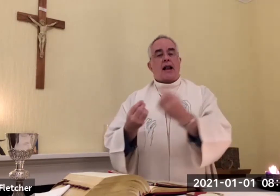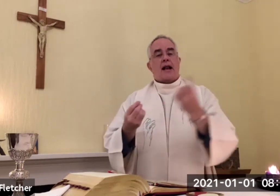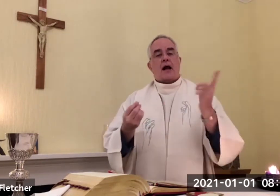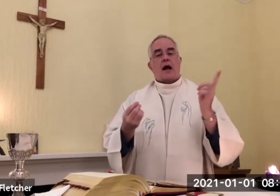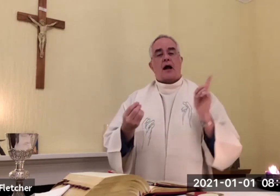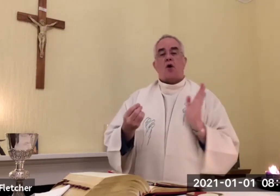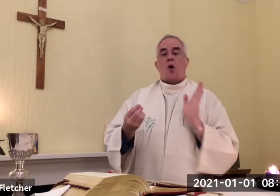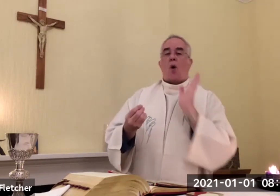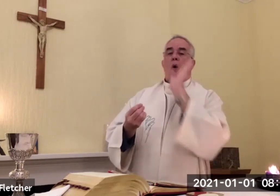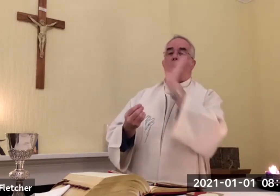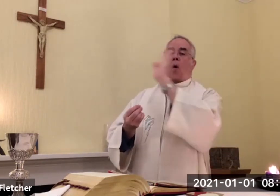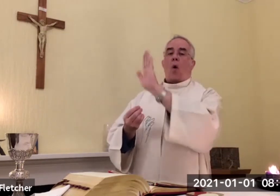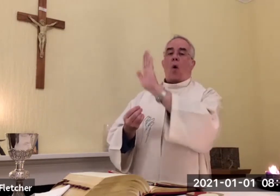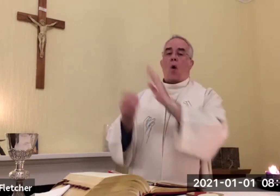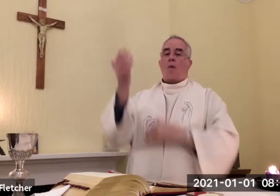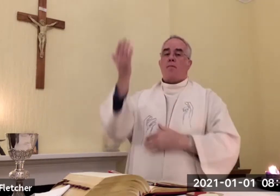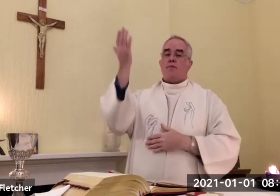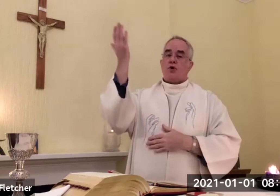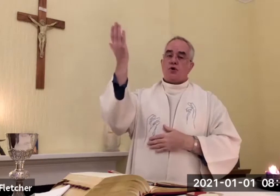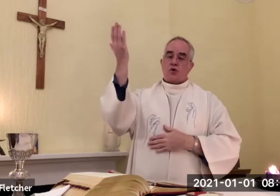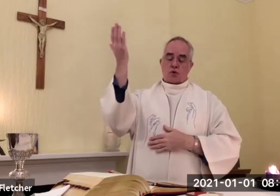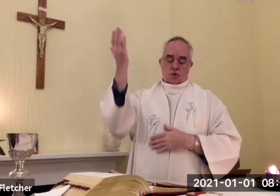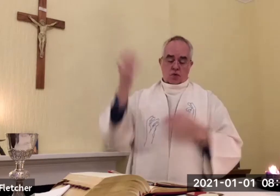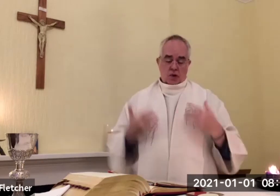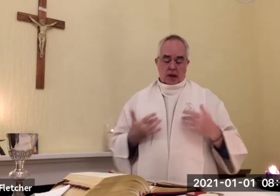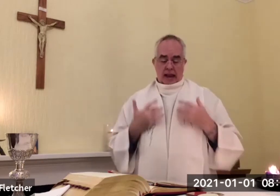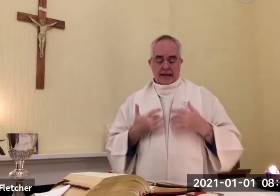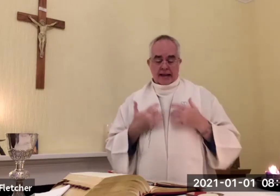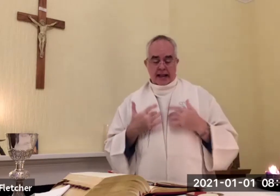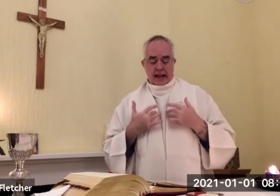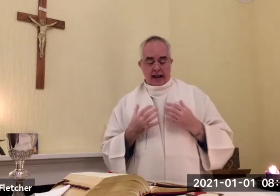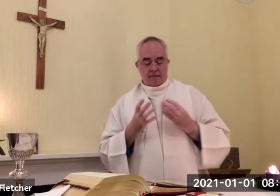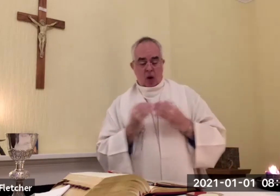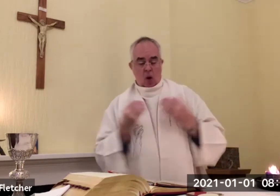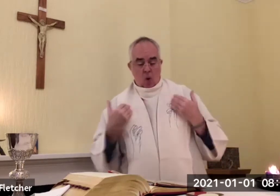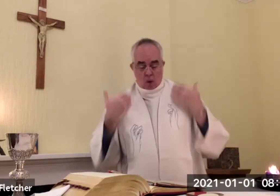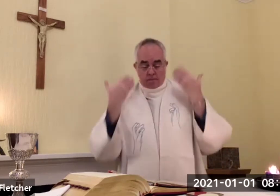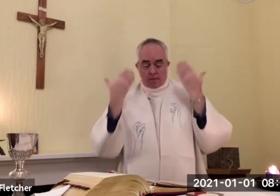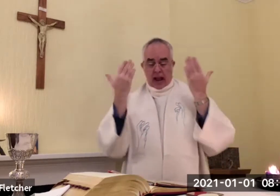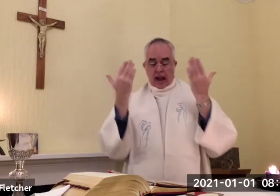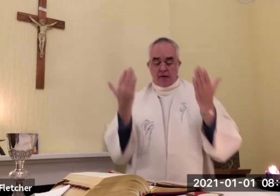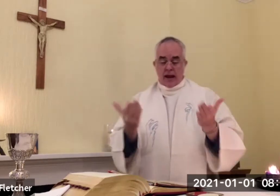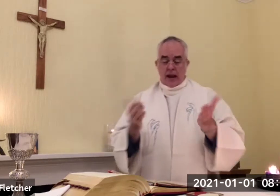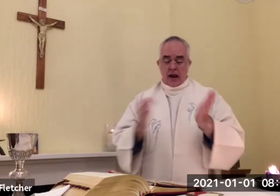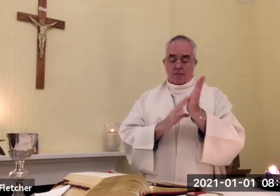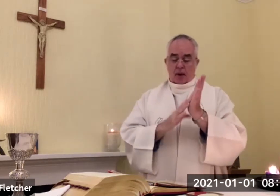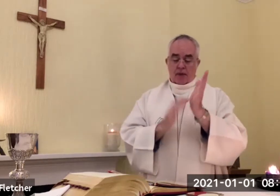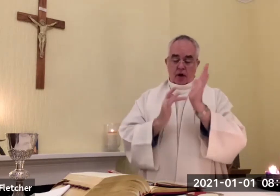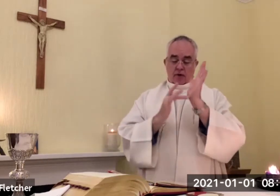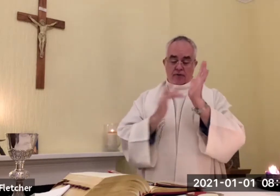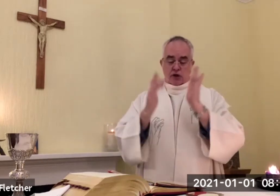Lead us all home to you, to live with Mary, the mother of